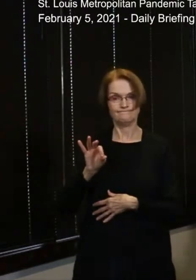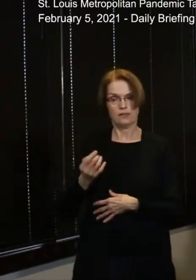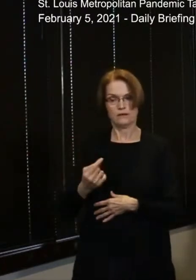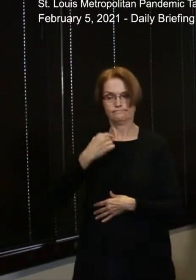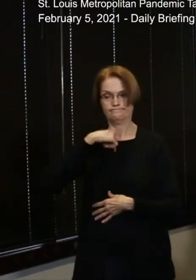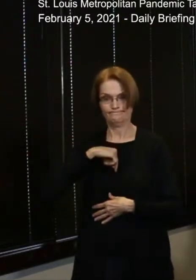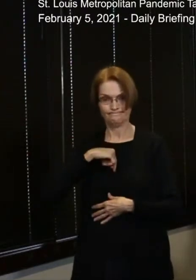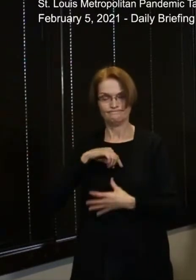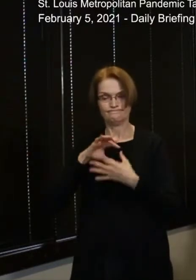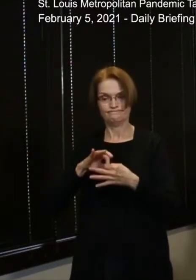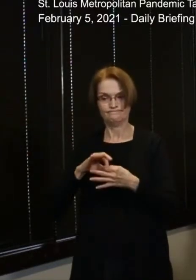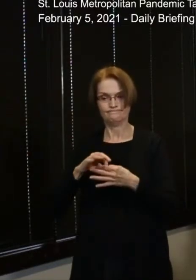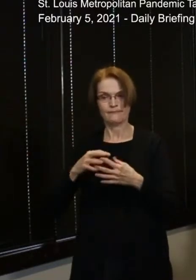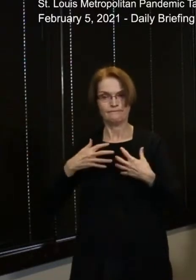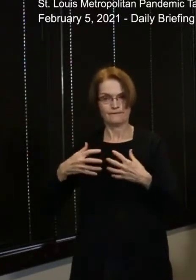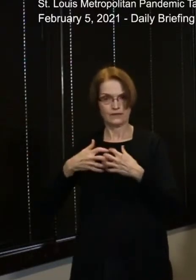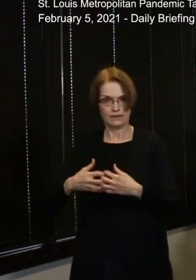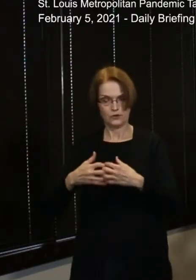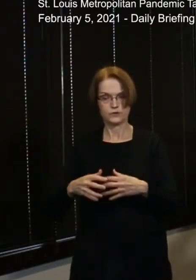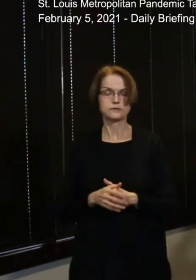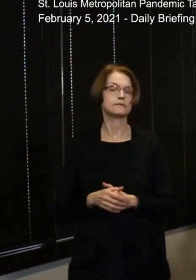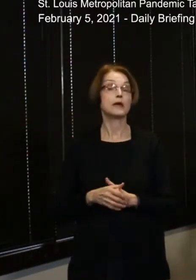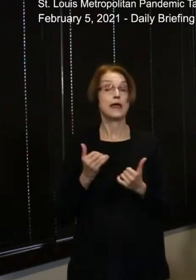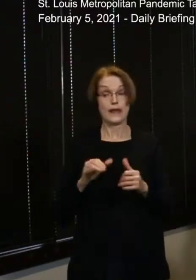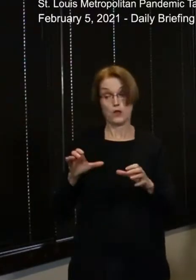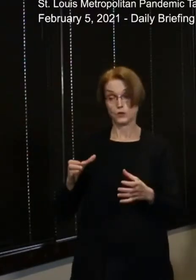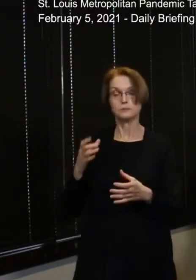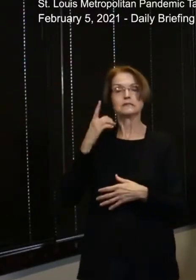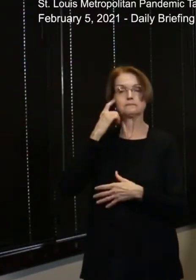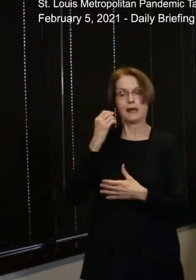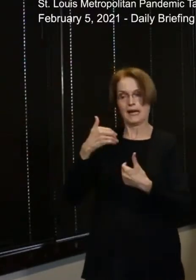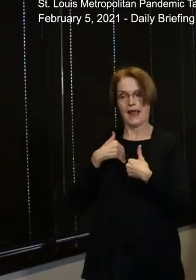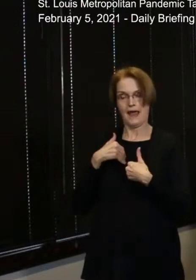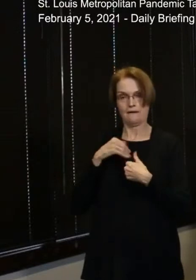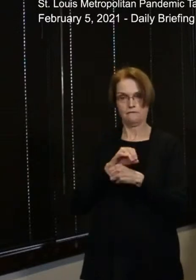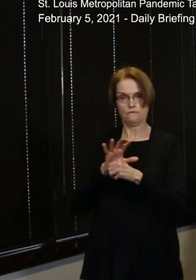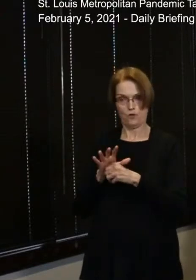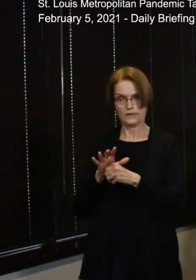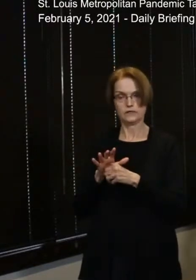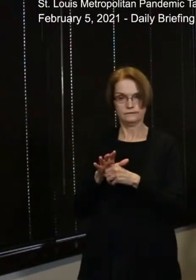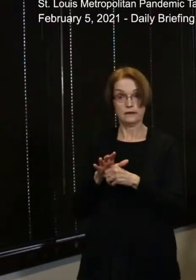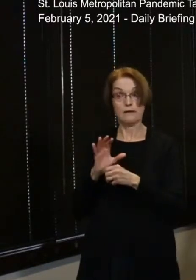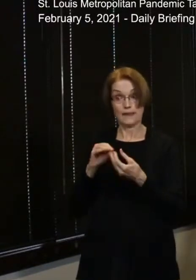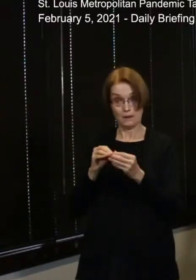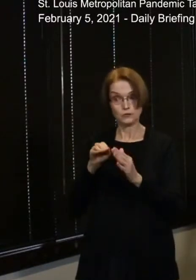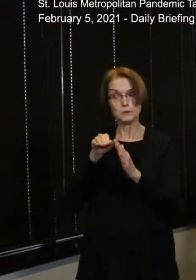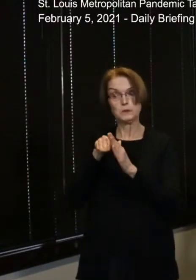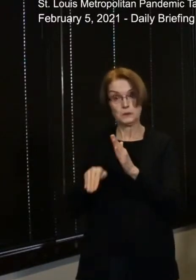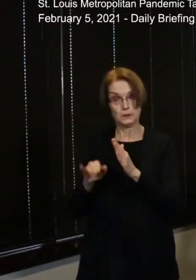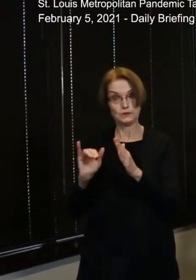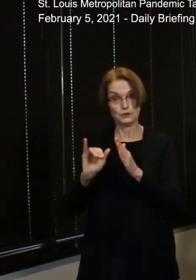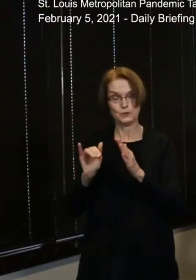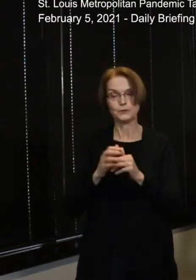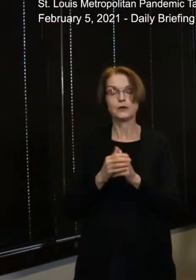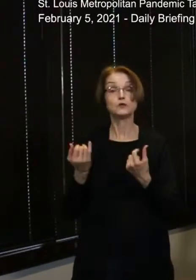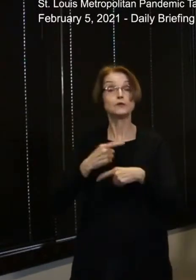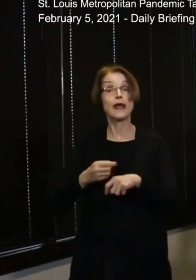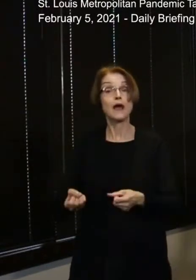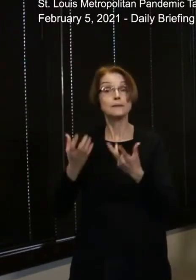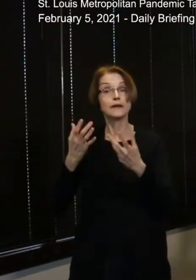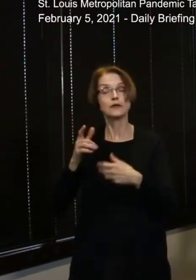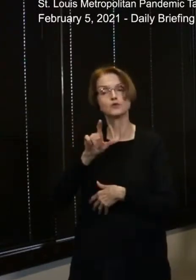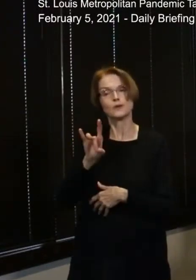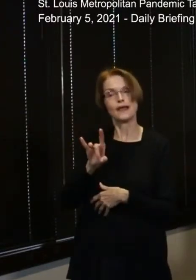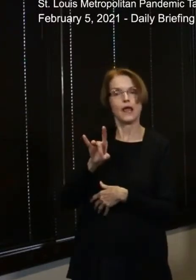today. Looking at our suspected COVID patients, and again, those continue to come down as well. Today we're reporting